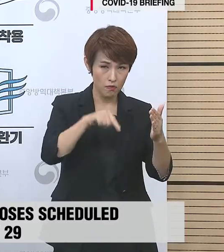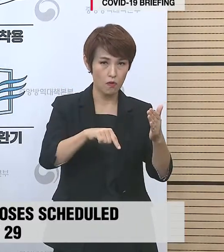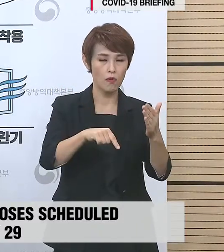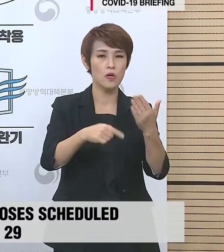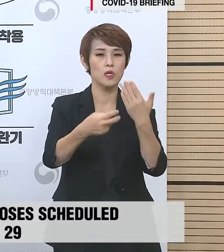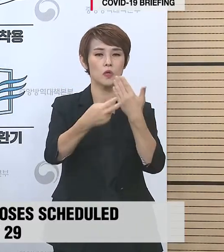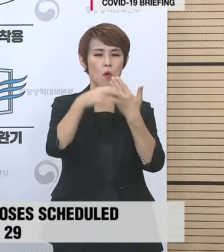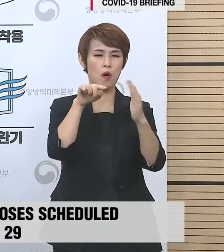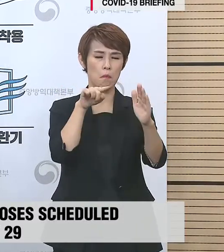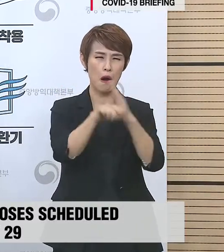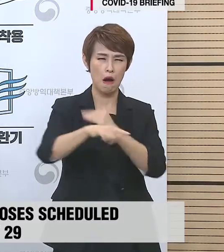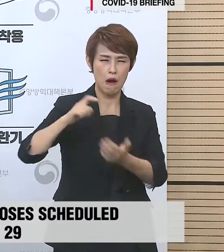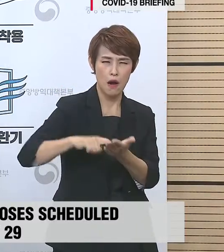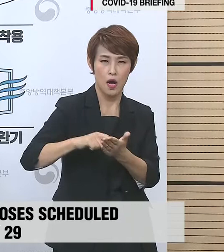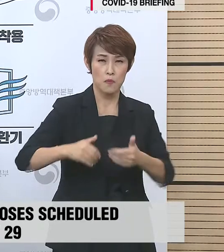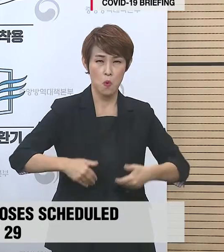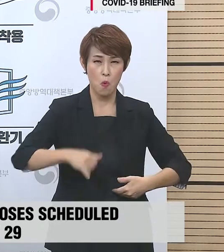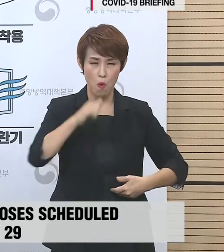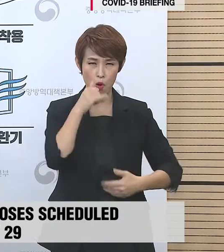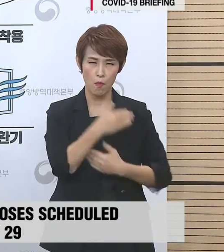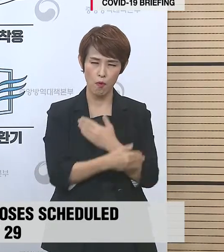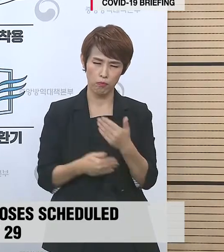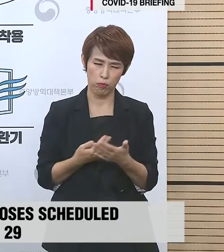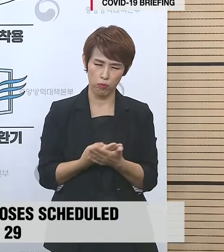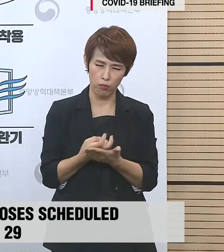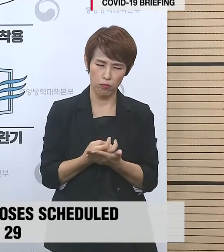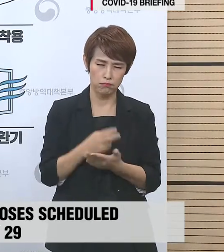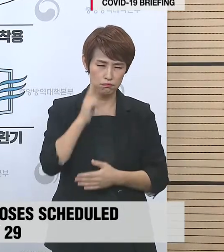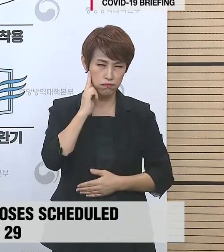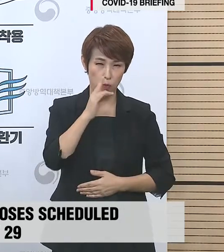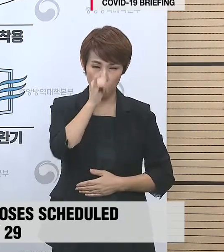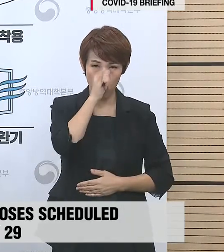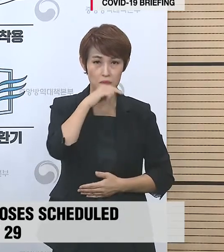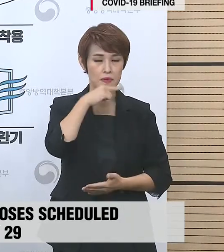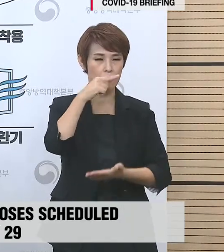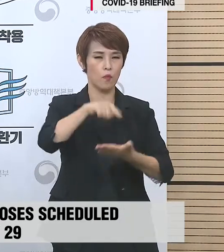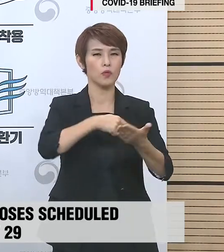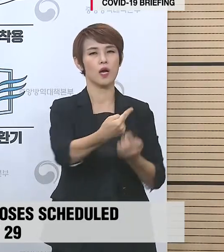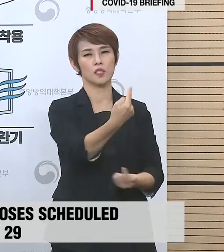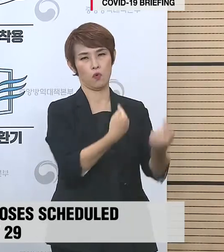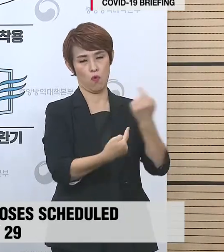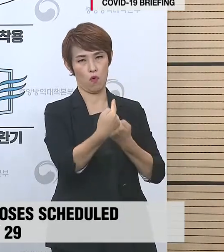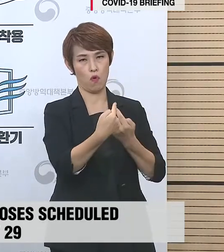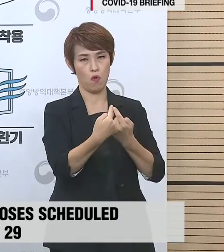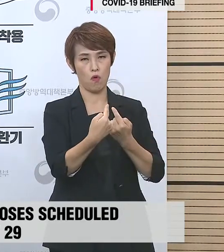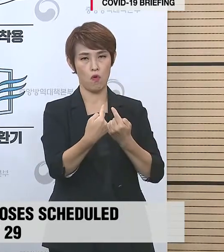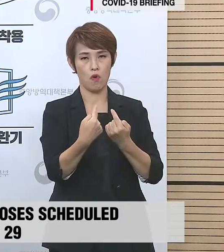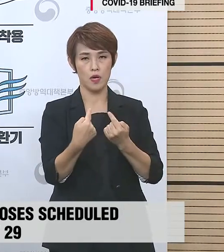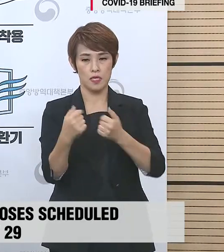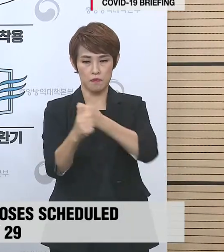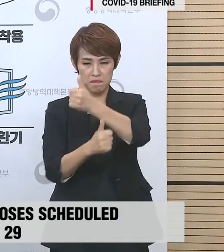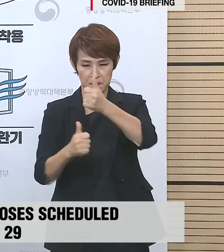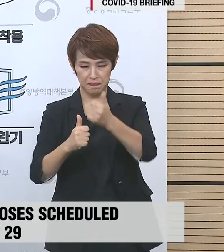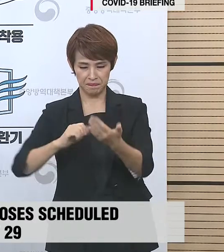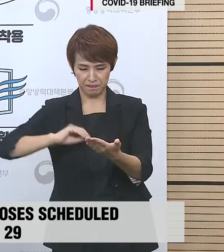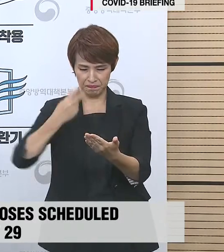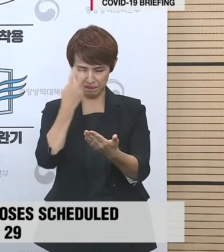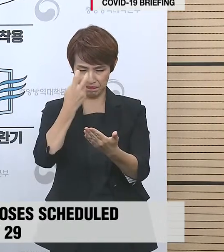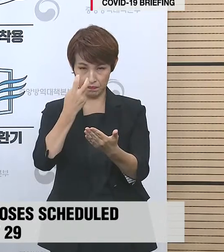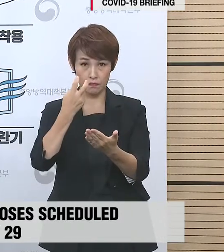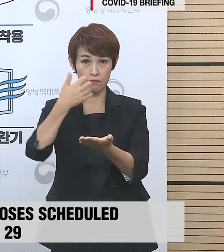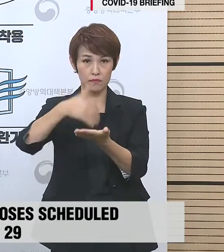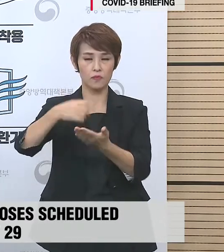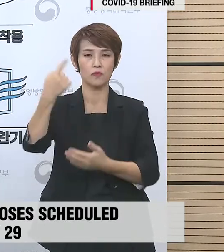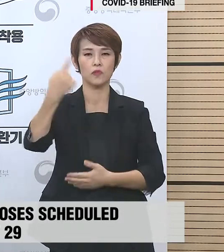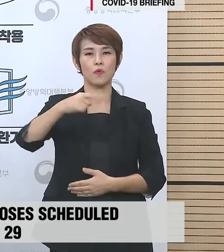million cases that have been looking into these cases of the adverse responses.